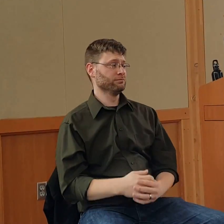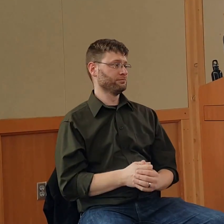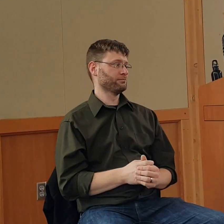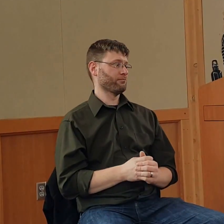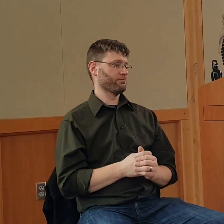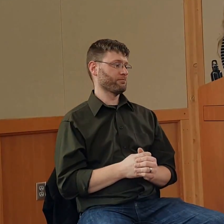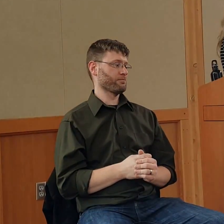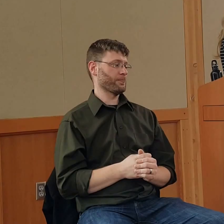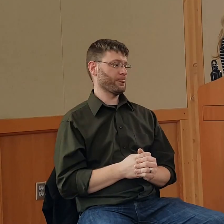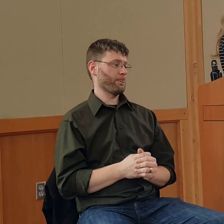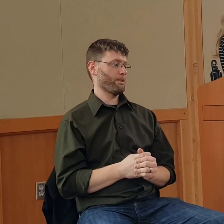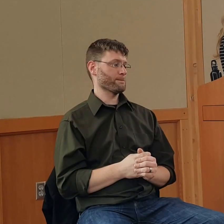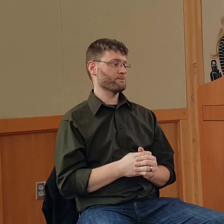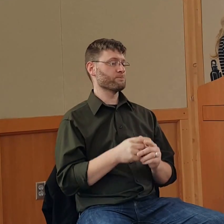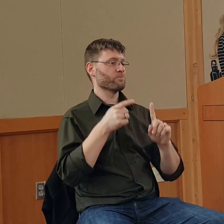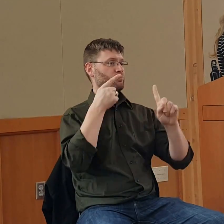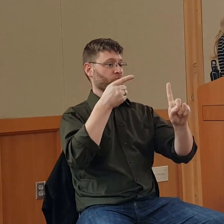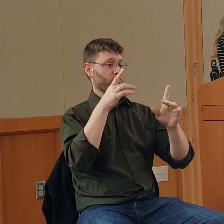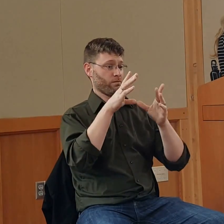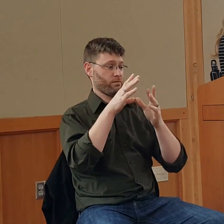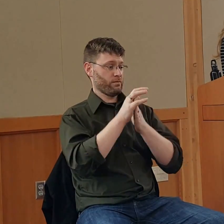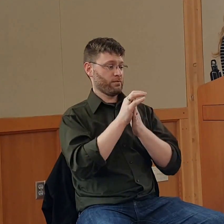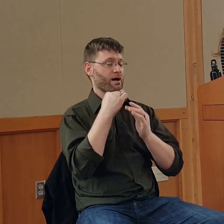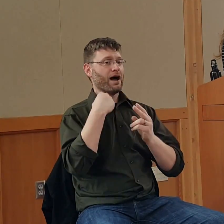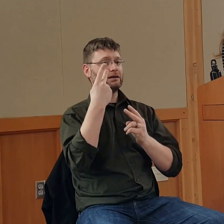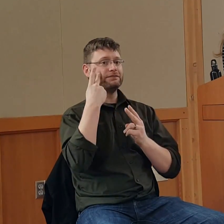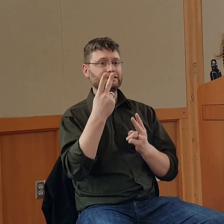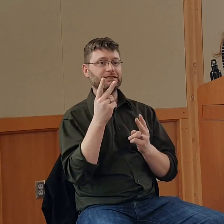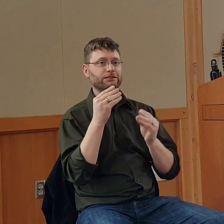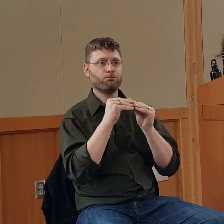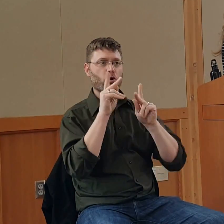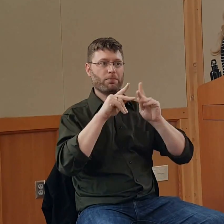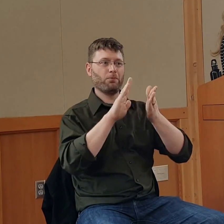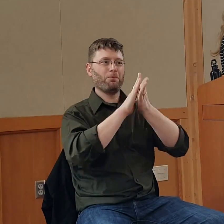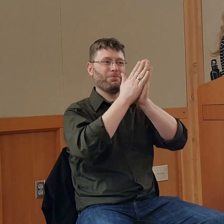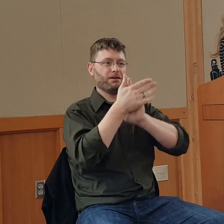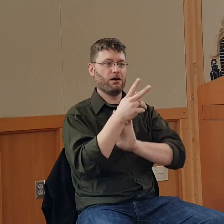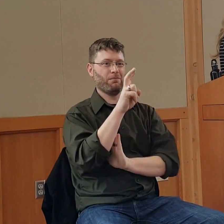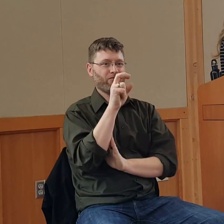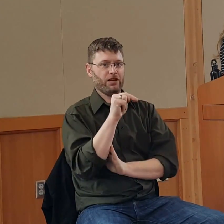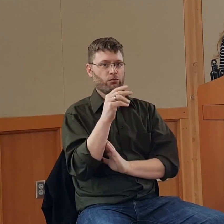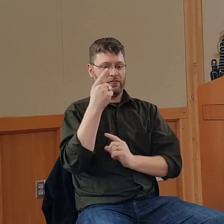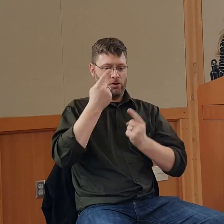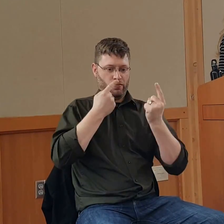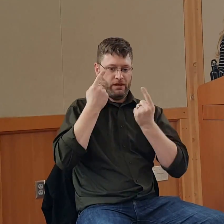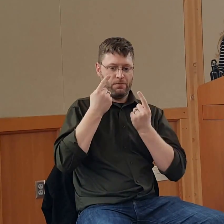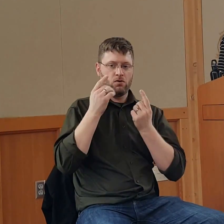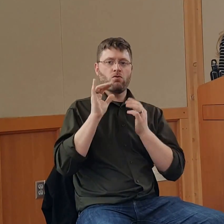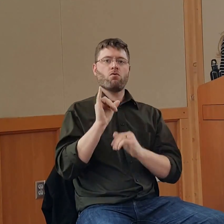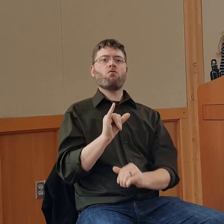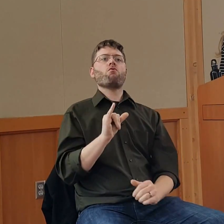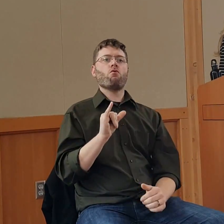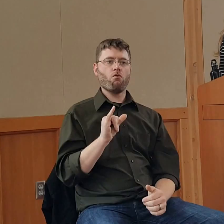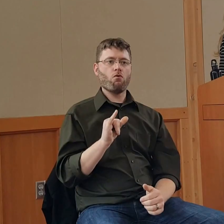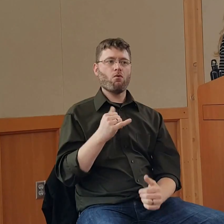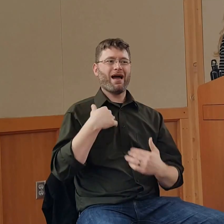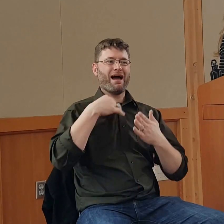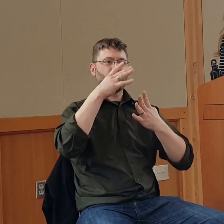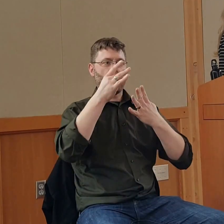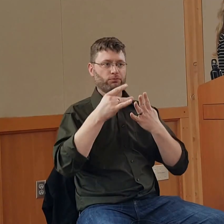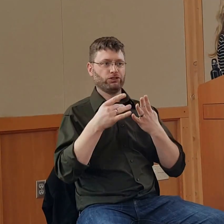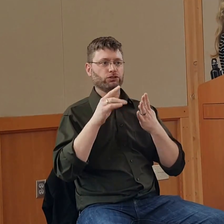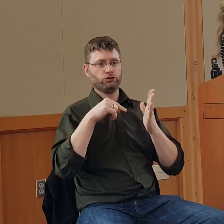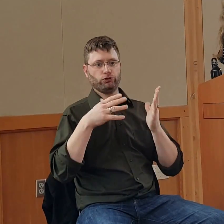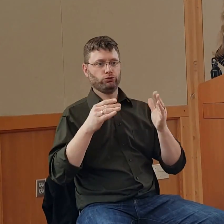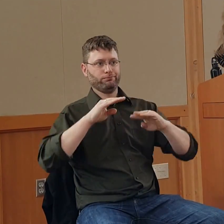message is that I have seen more people become vegan from that message. You would think that would give people license to